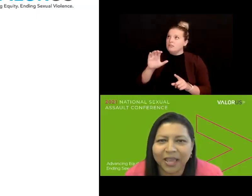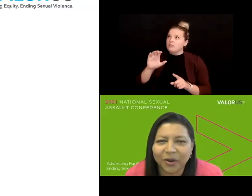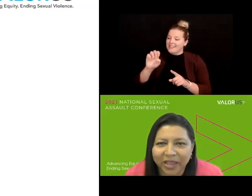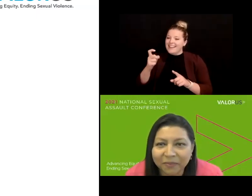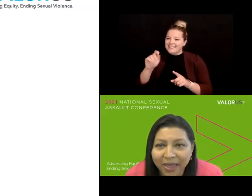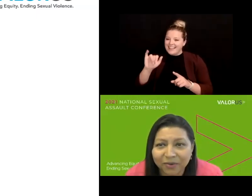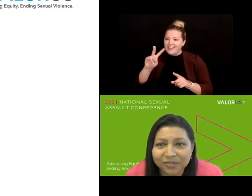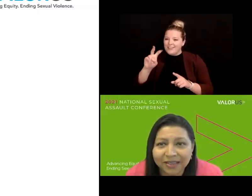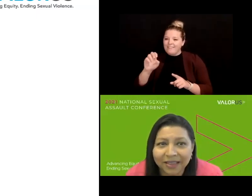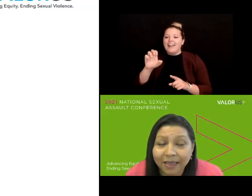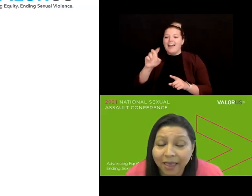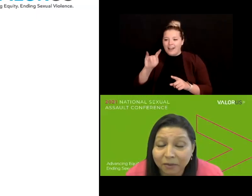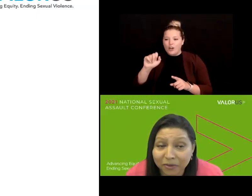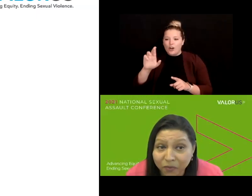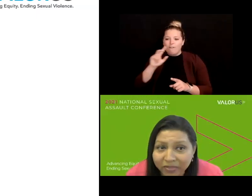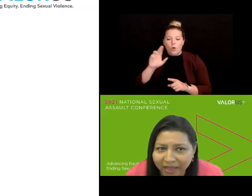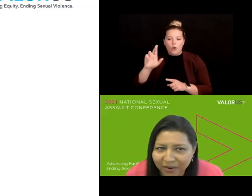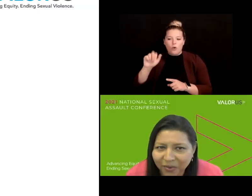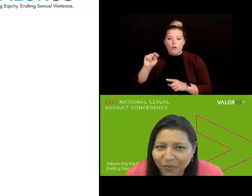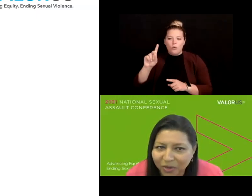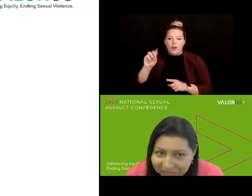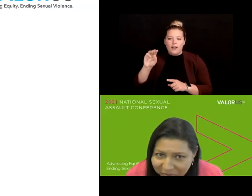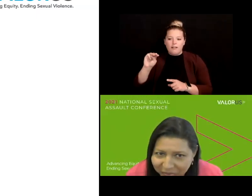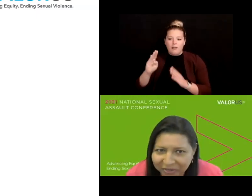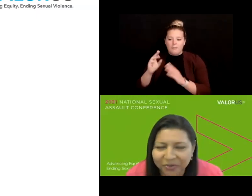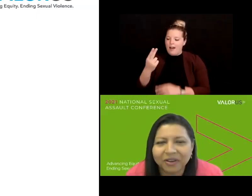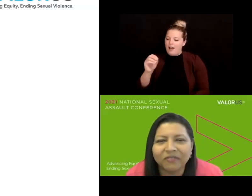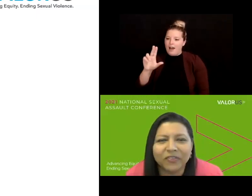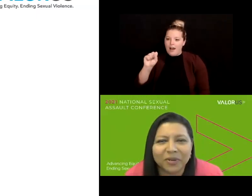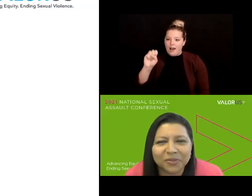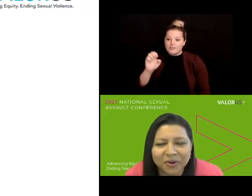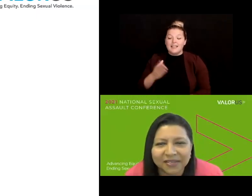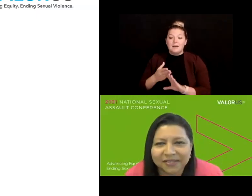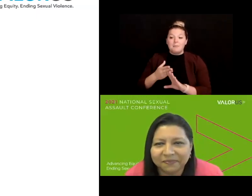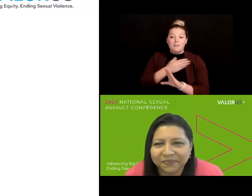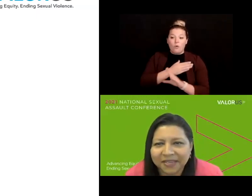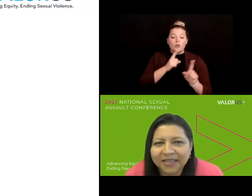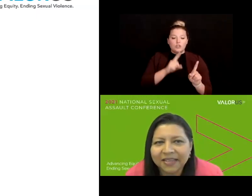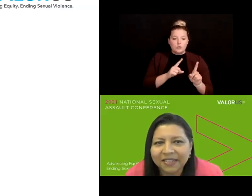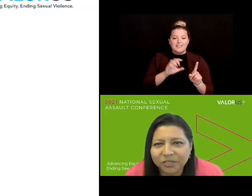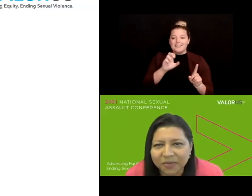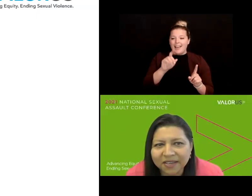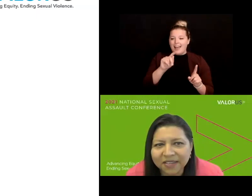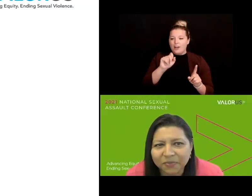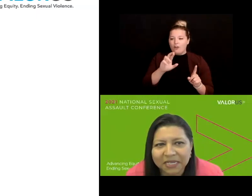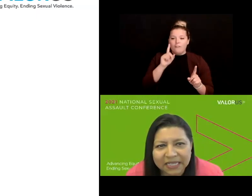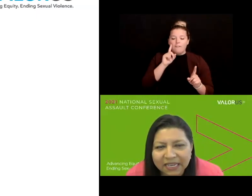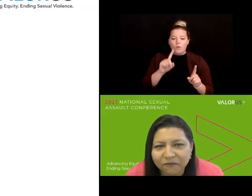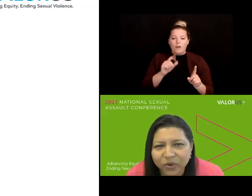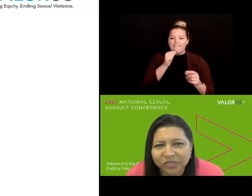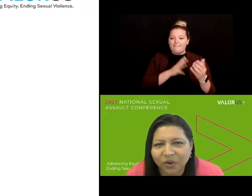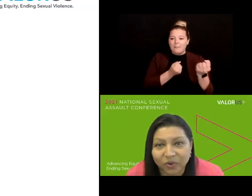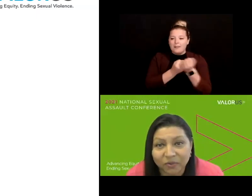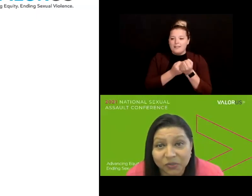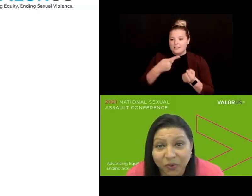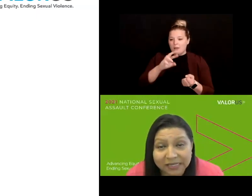editor at Random House, and before that was the director of the Feminist Press. Jamia has been a leading